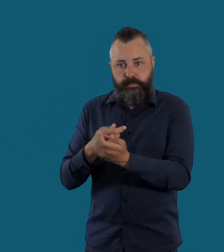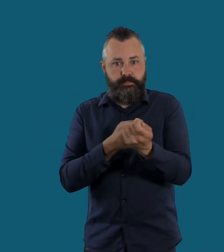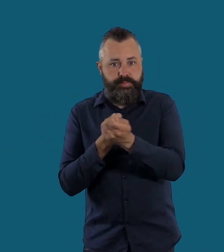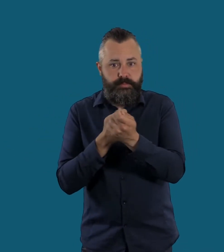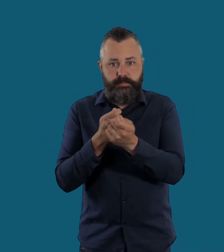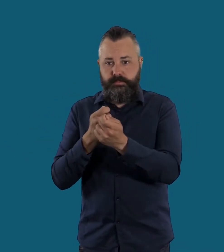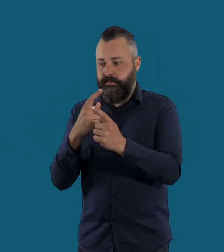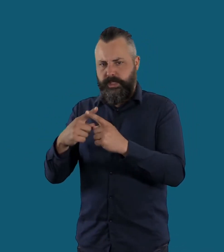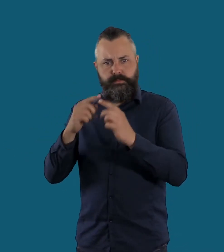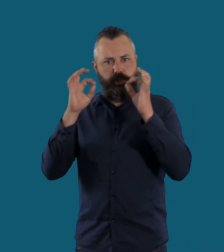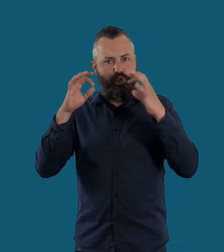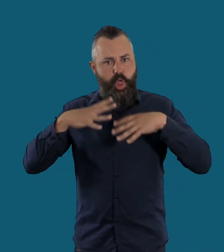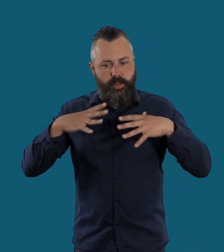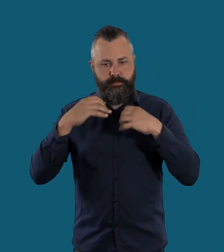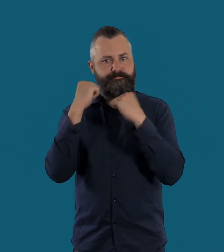protective clothing, etc.